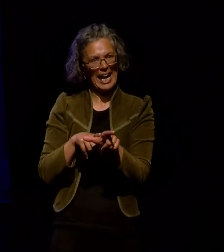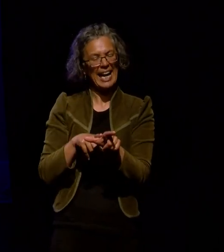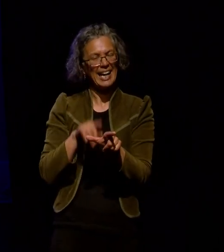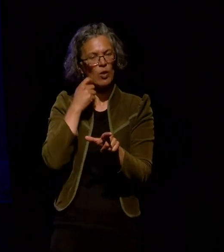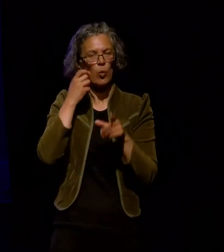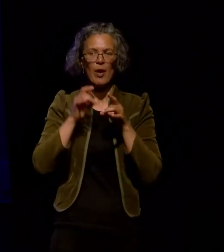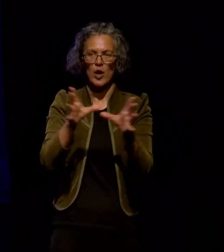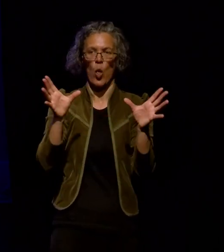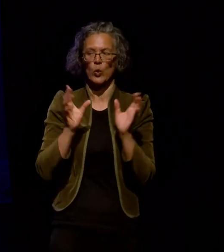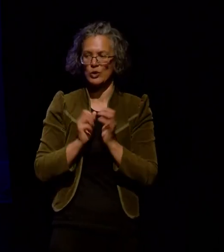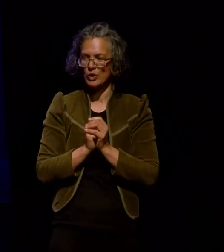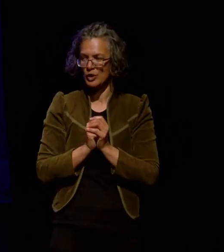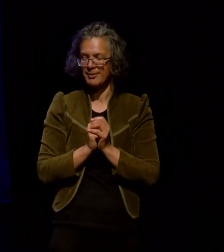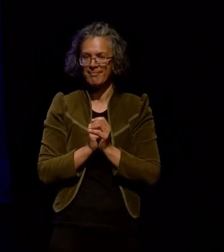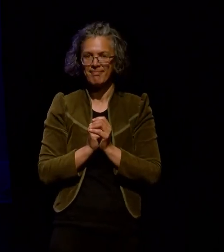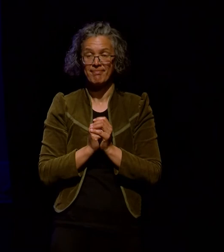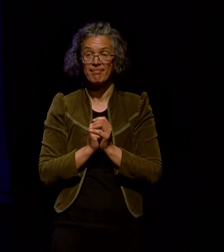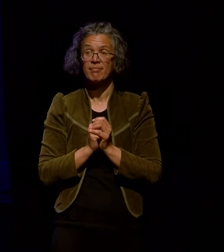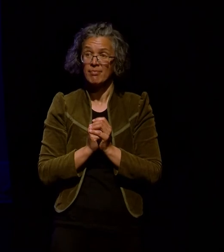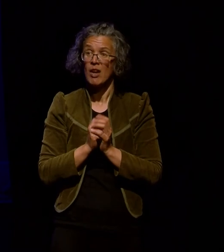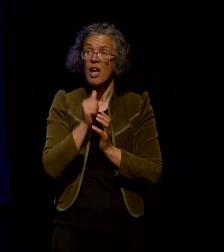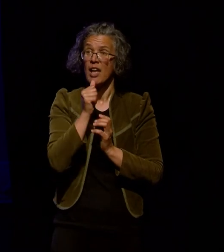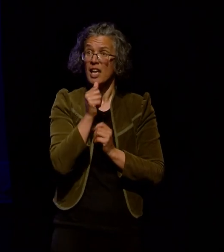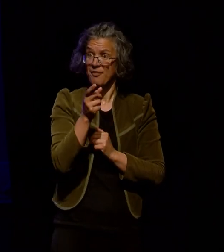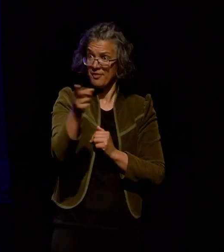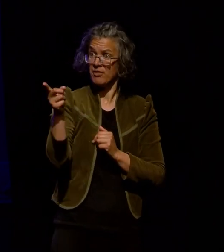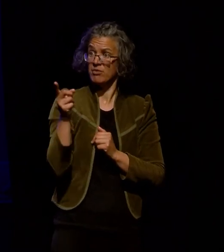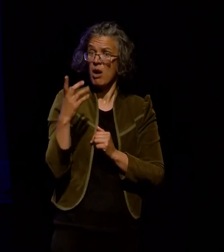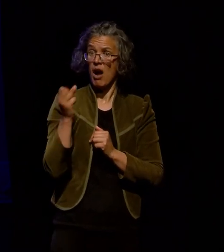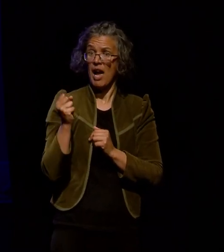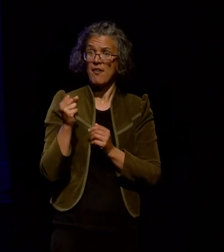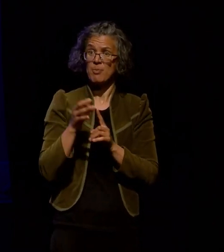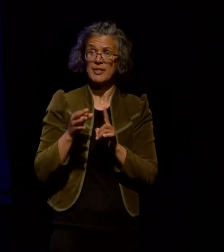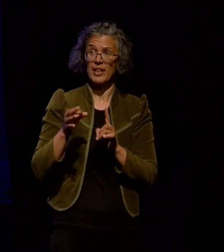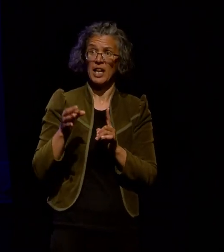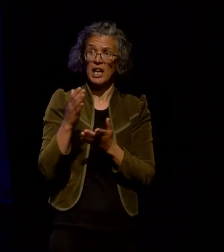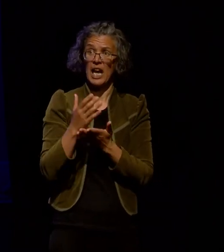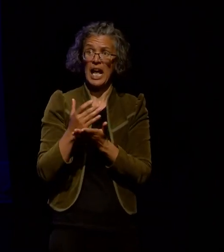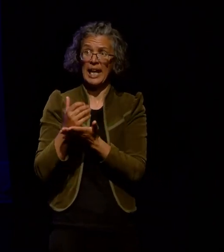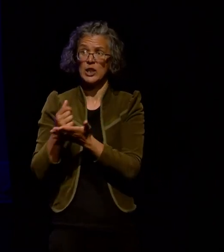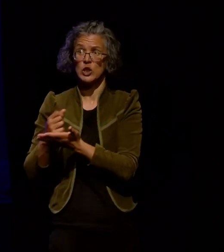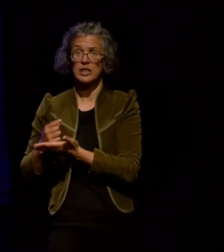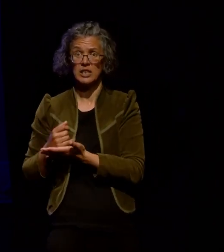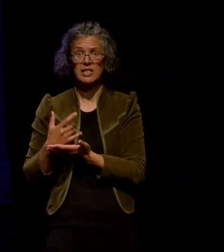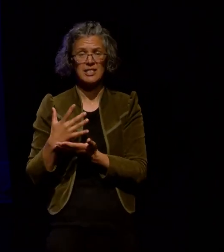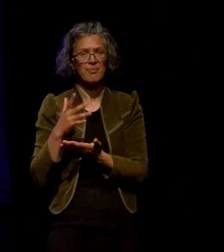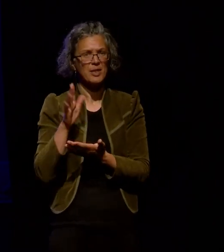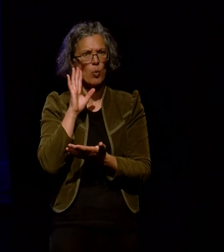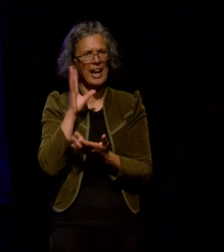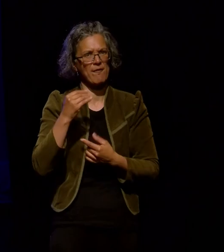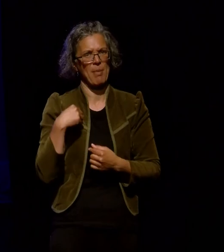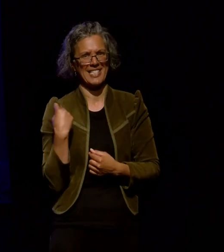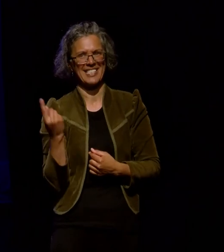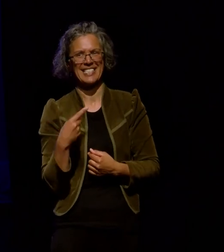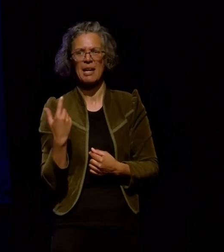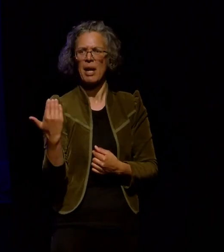And finally, if you're from a collecting institution with Pacific collections, you'll be hearing from us, but please feel free to come and